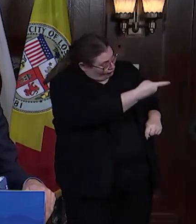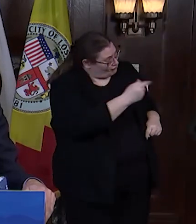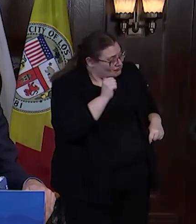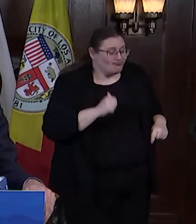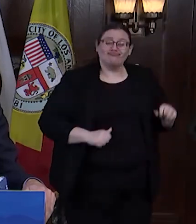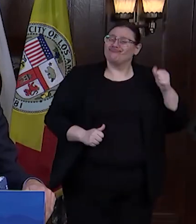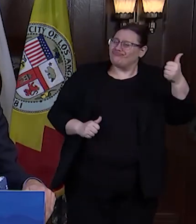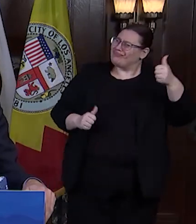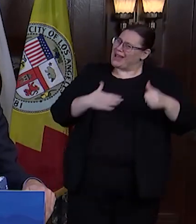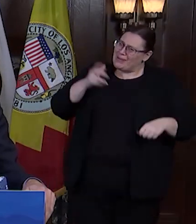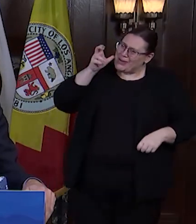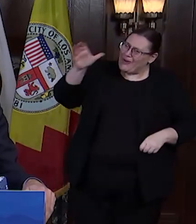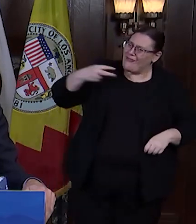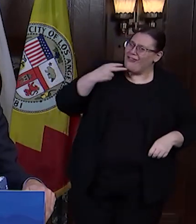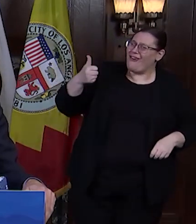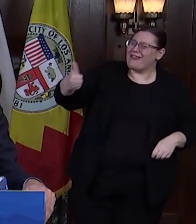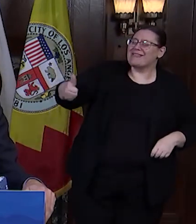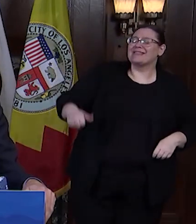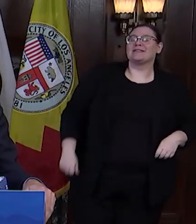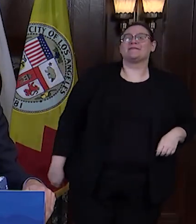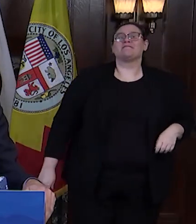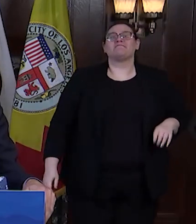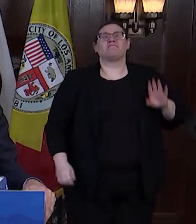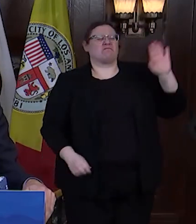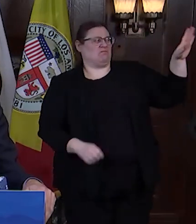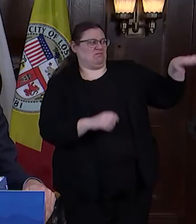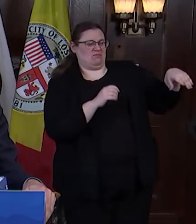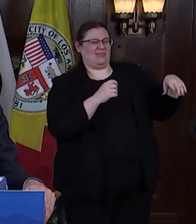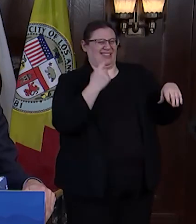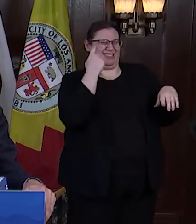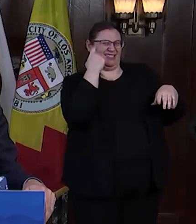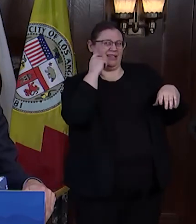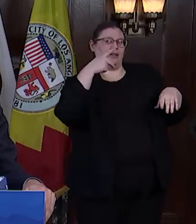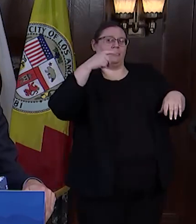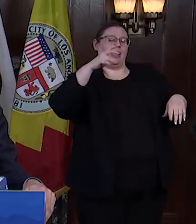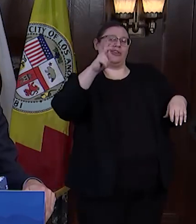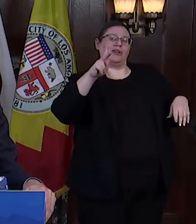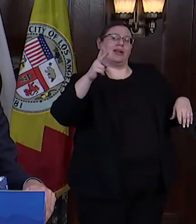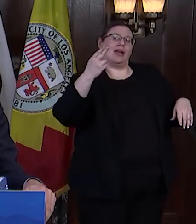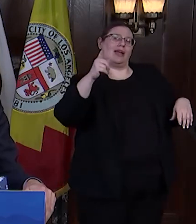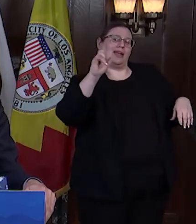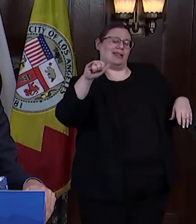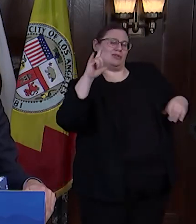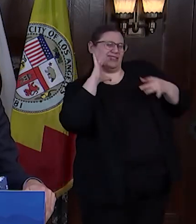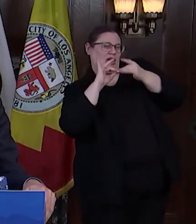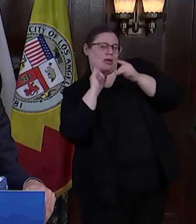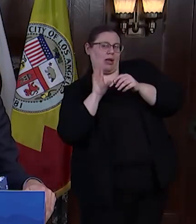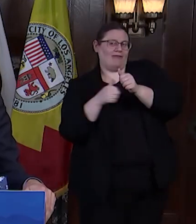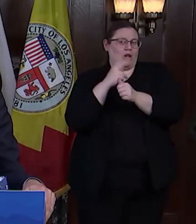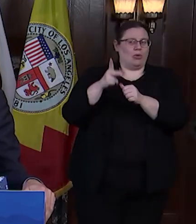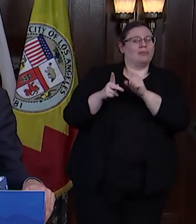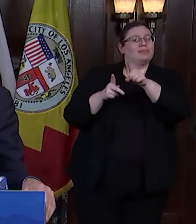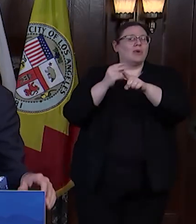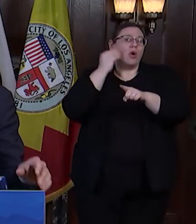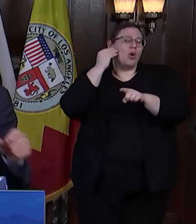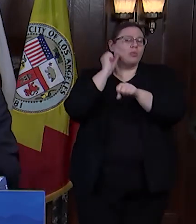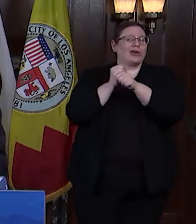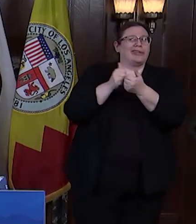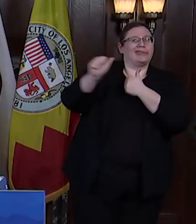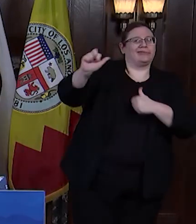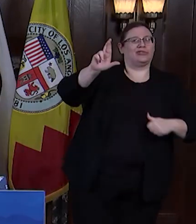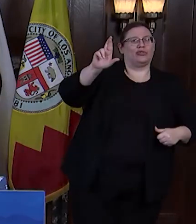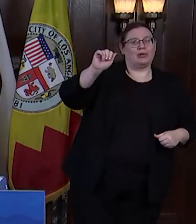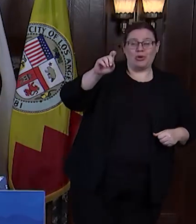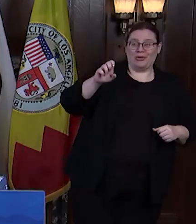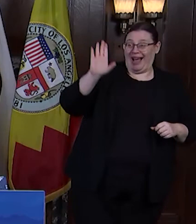Good to hear your voice. I want to follow up on what my colleague Patrick Healy was talking about, who's at home right now working remotely. So,